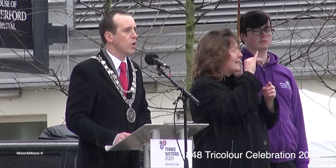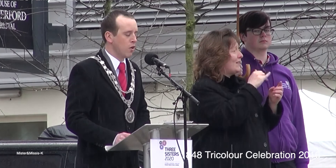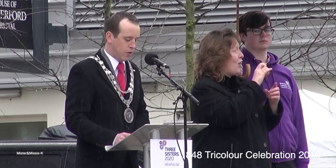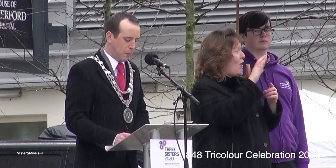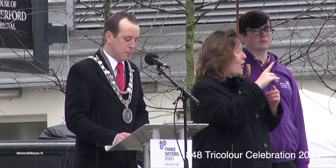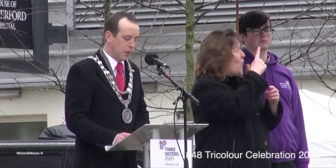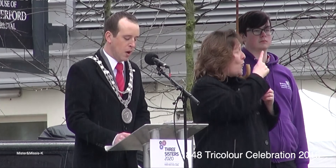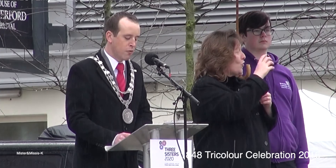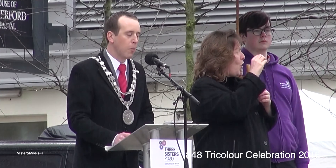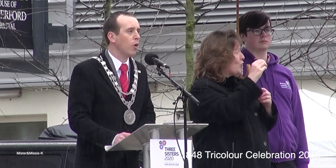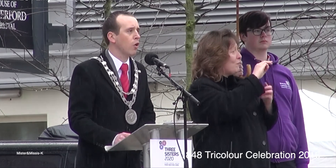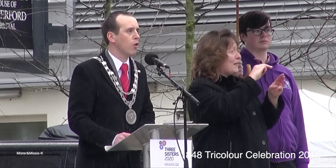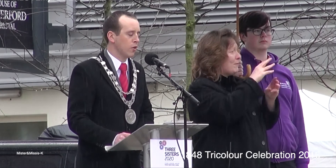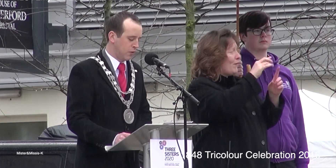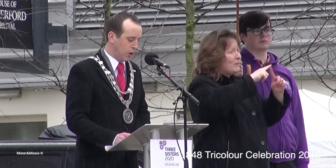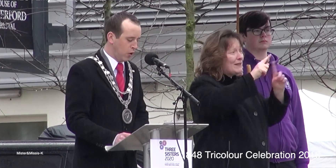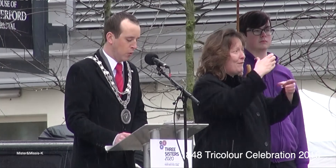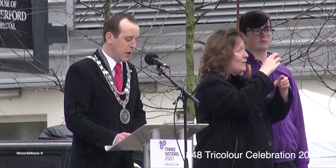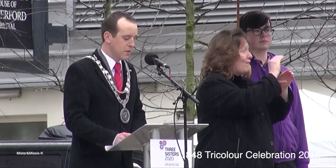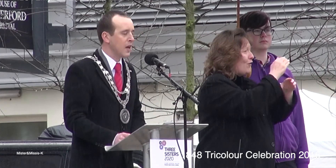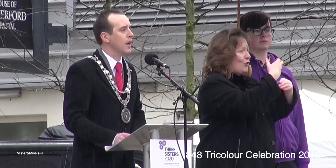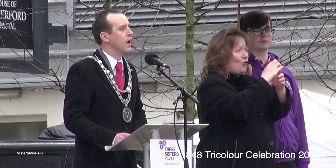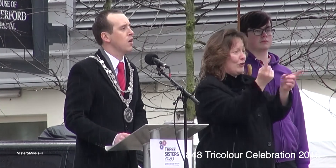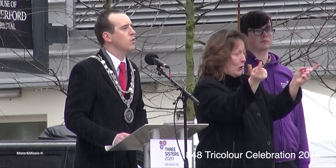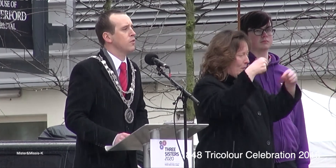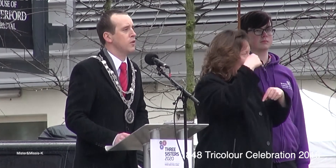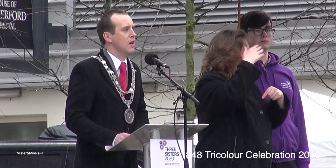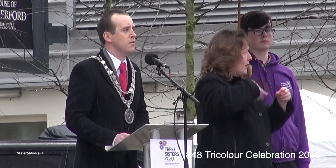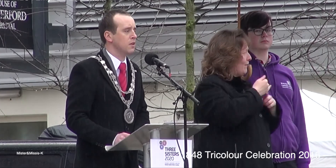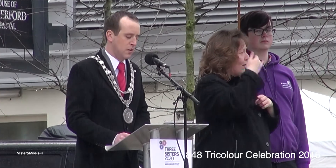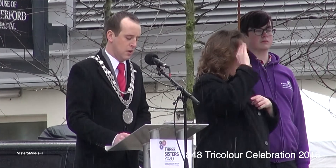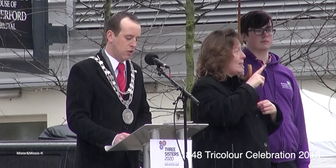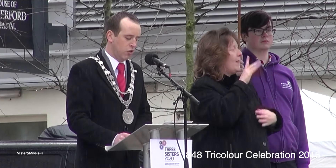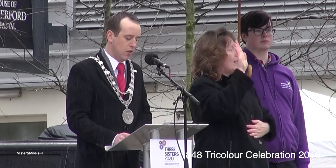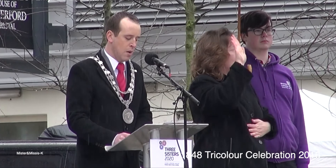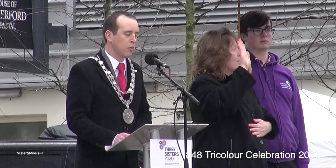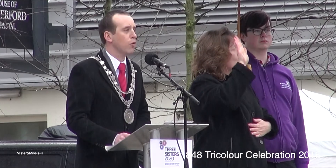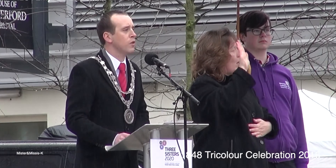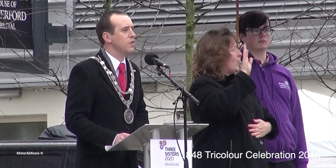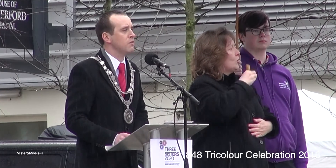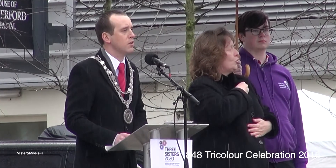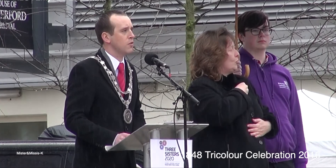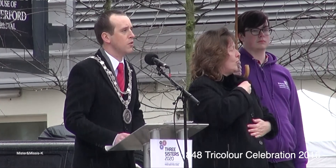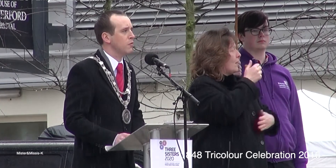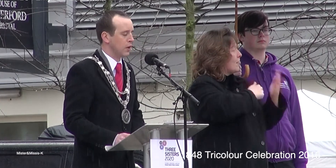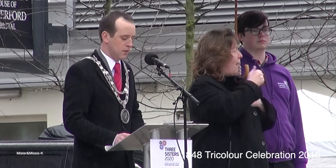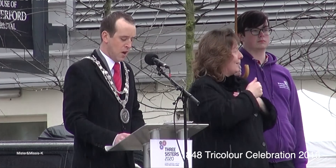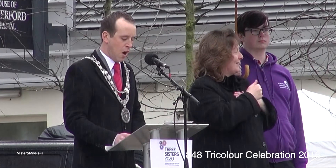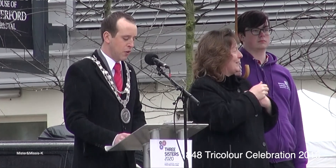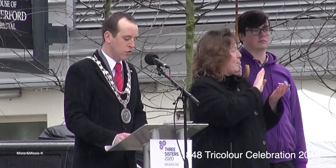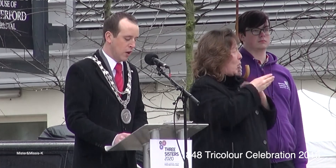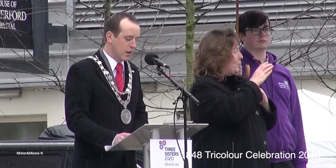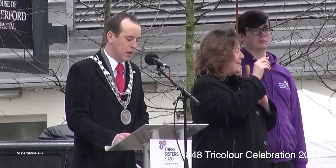over 100 people from all corners of the globe taking an oath of fidelity to the nation before receiving their